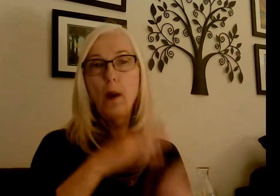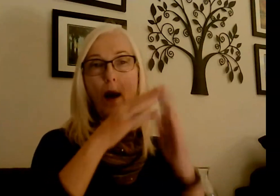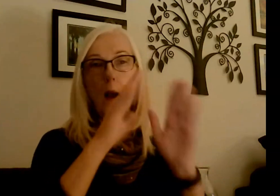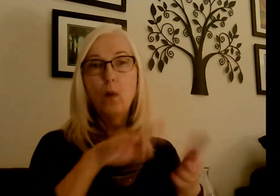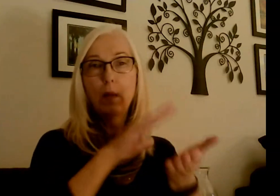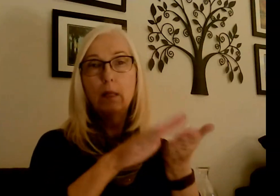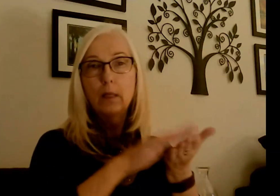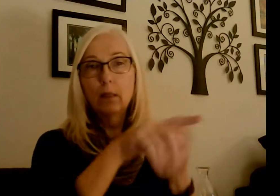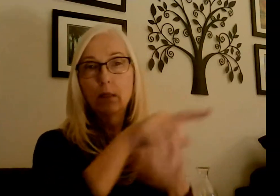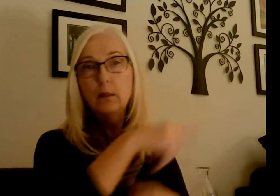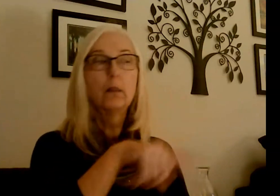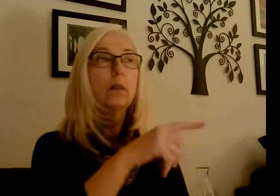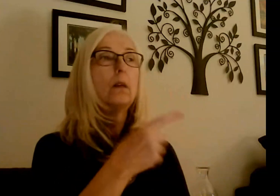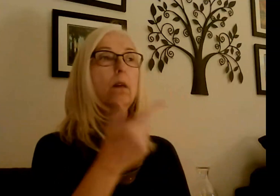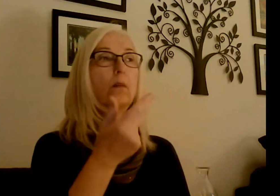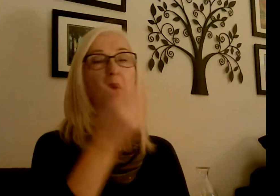And at the time, I did work for the White House.